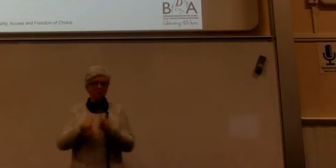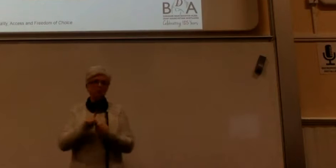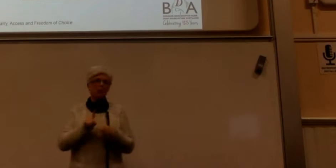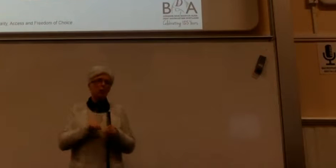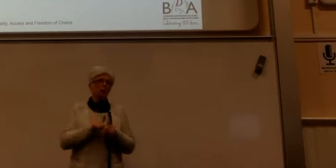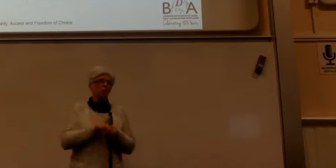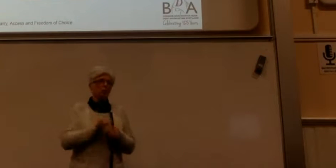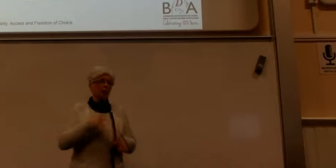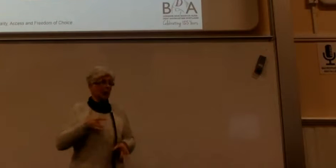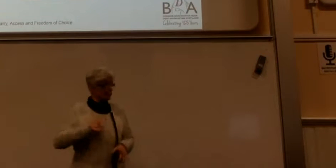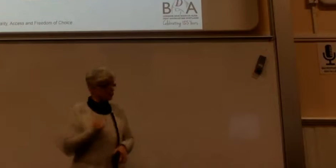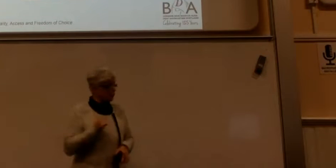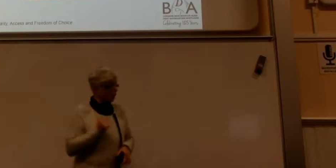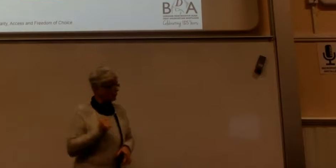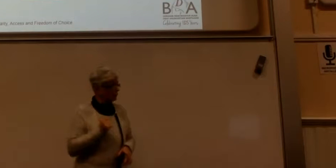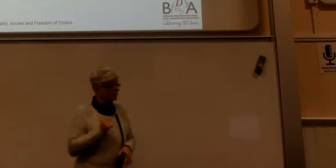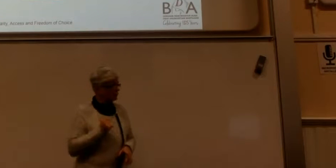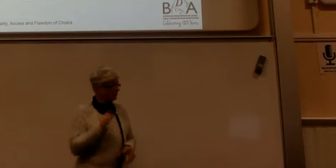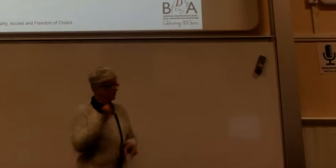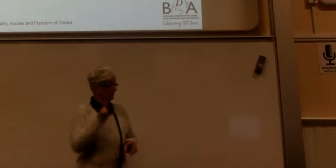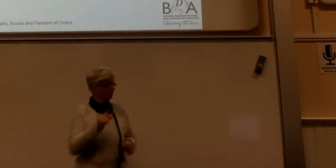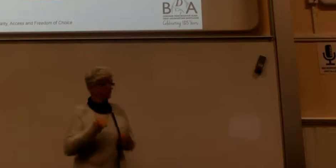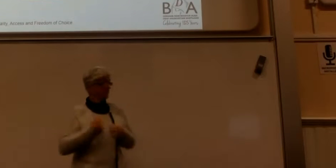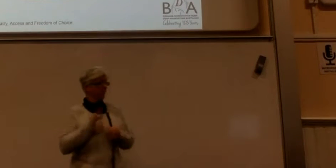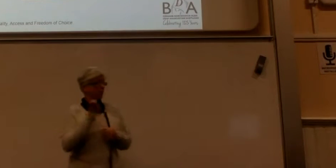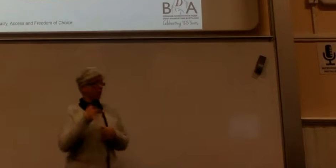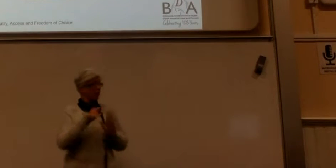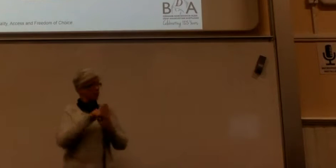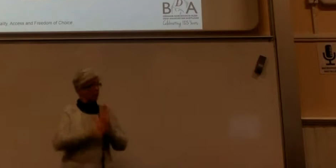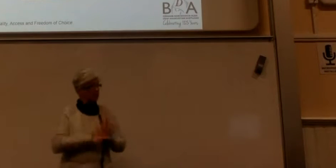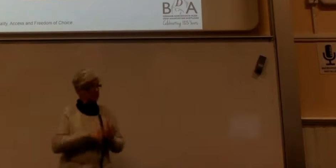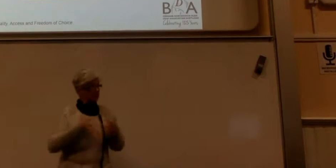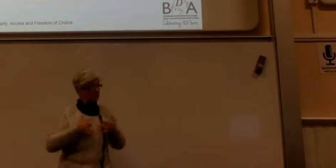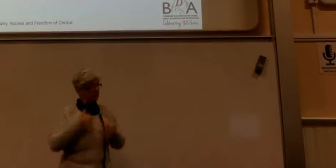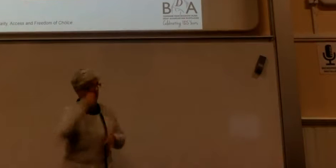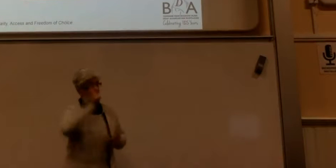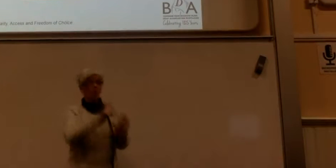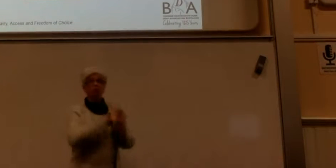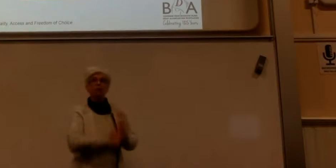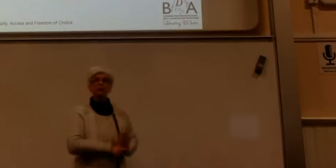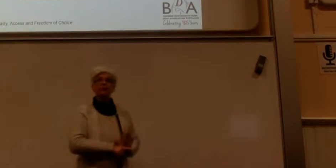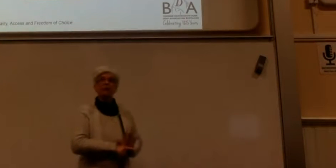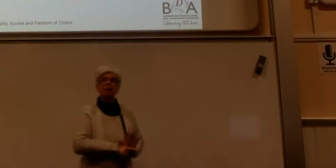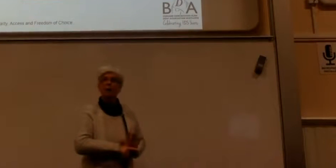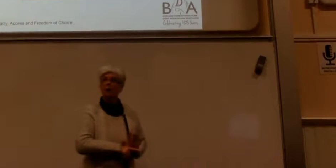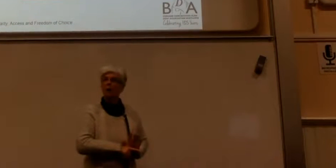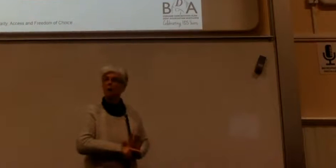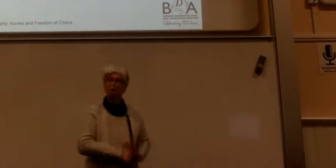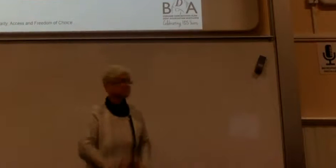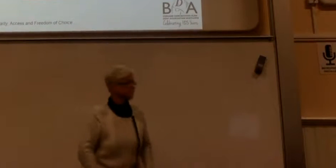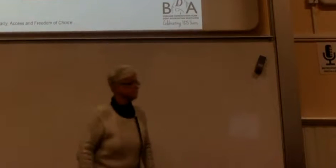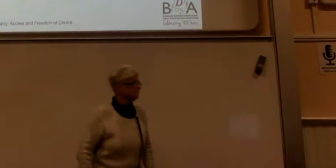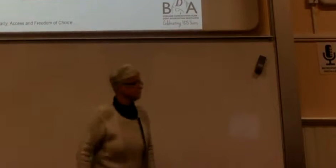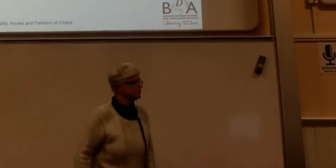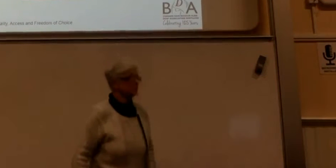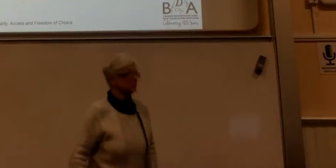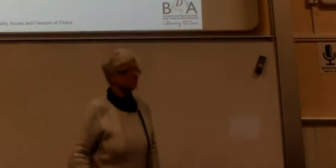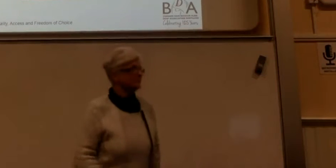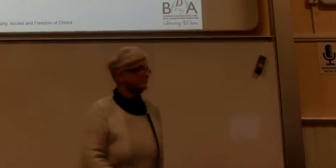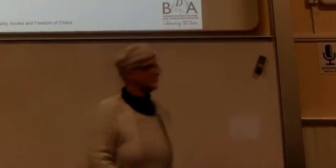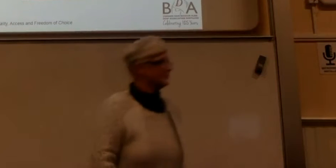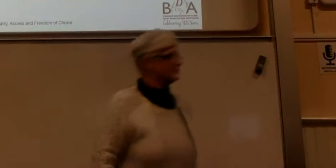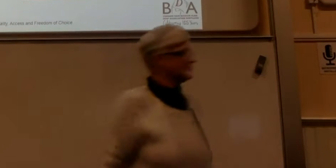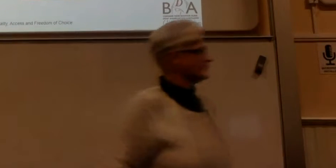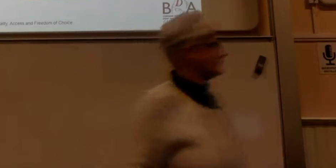there is someone who's engaged with the deaf community or who's involved. For example, do they have to live in Scotland? So can you tell us more about the criteria to